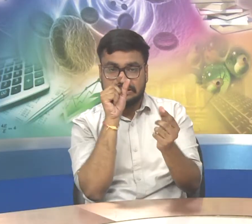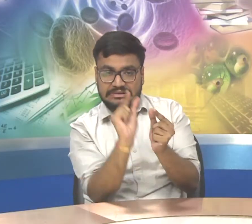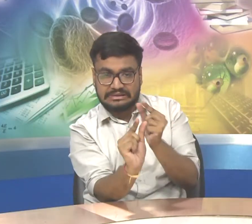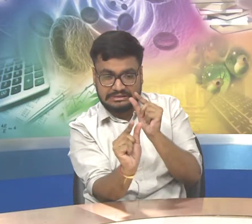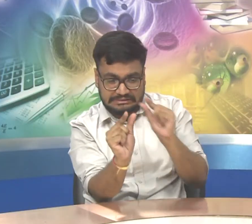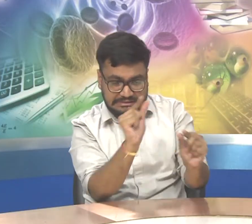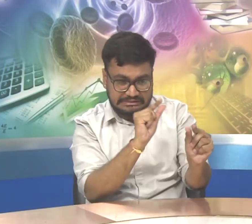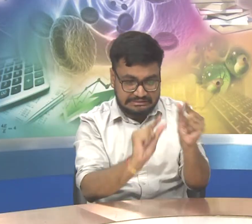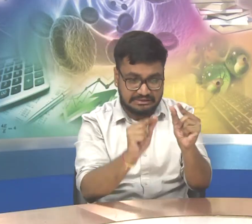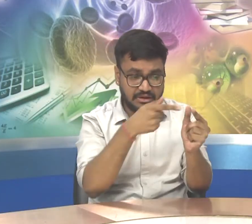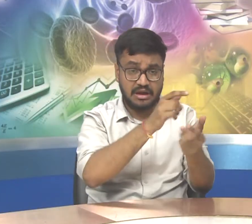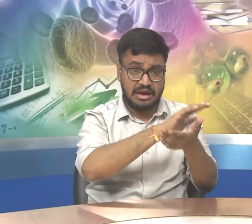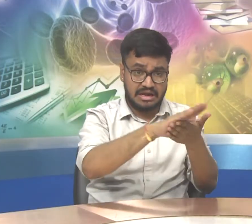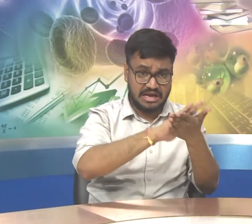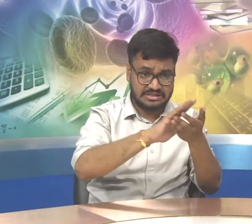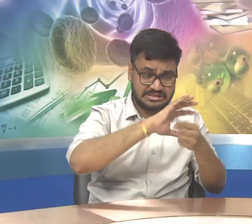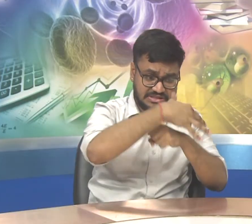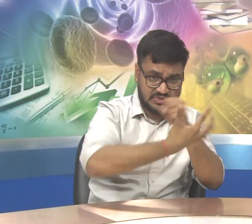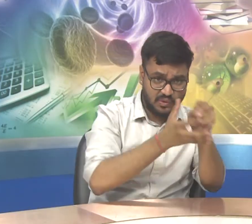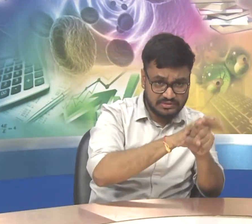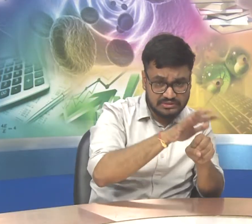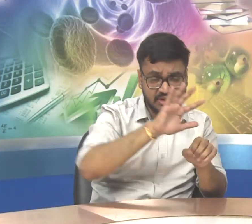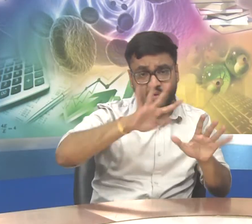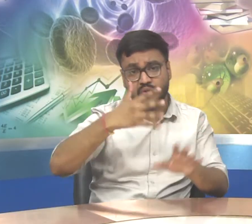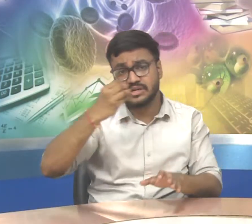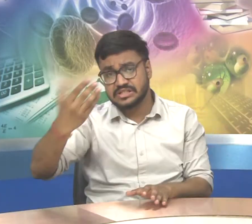Dalton assumed the simplest combination,